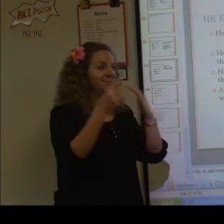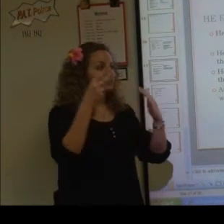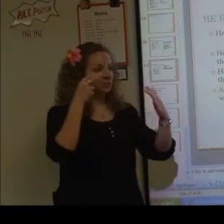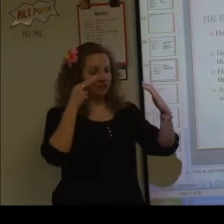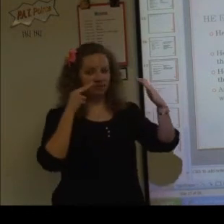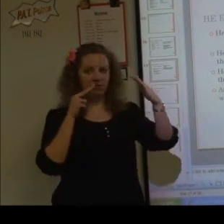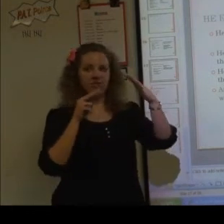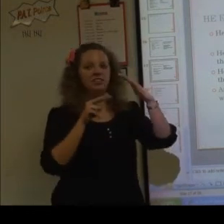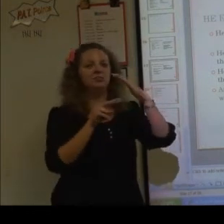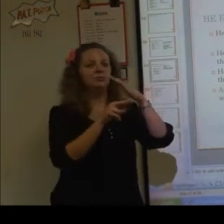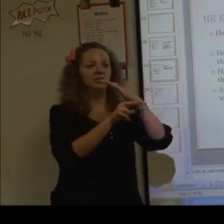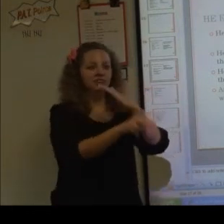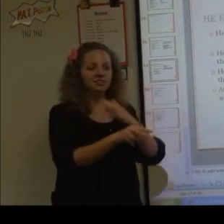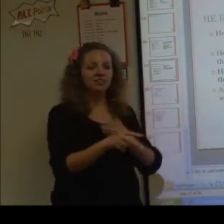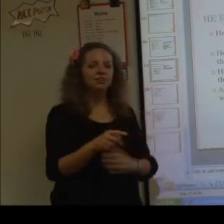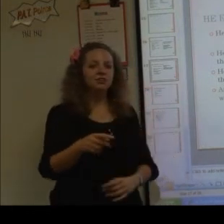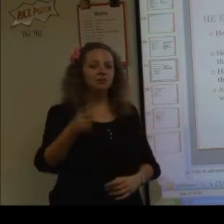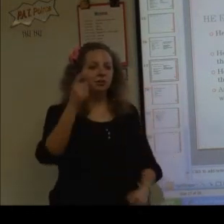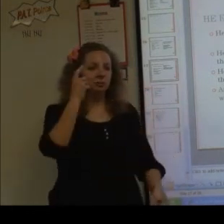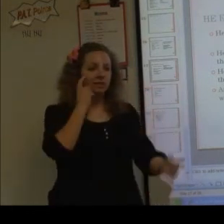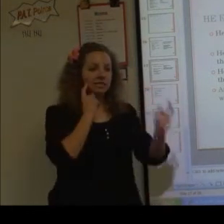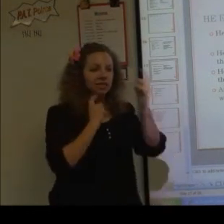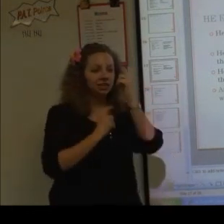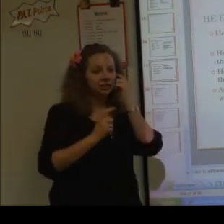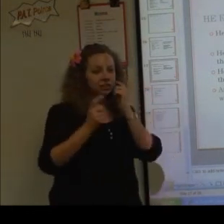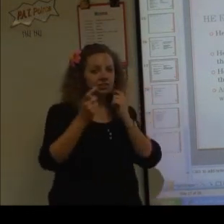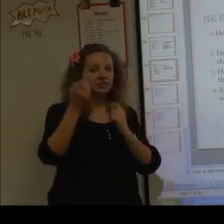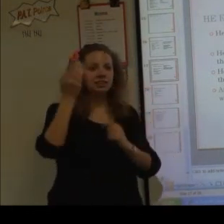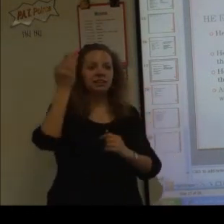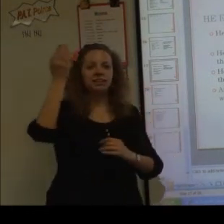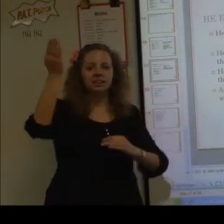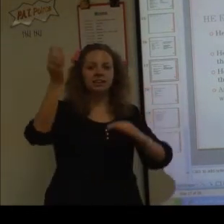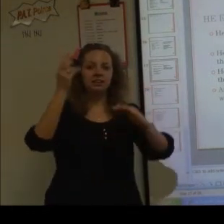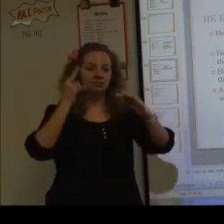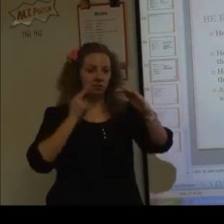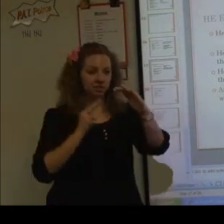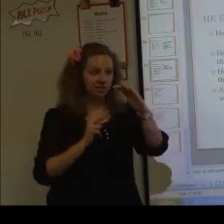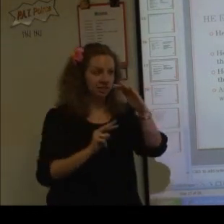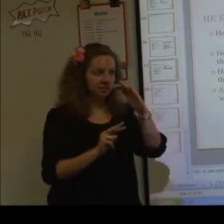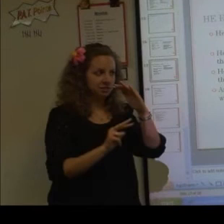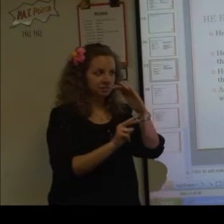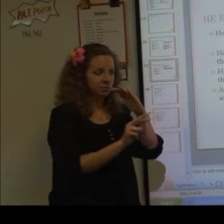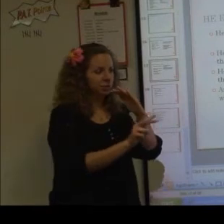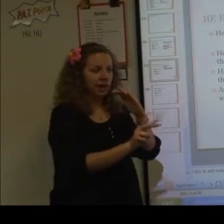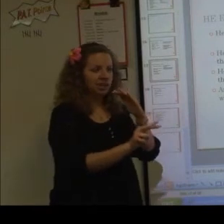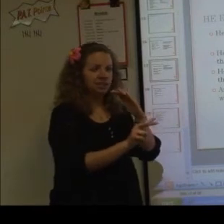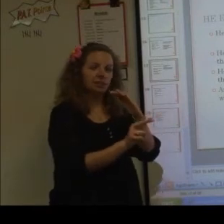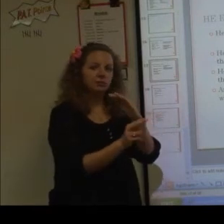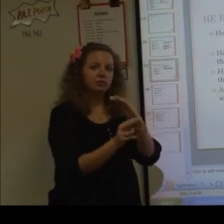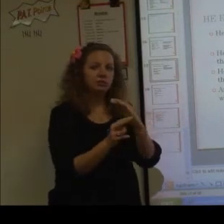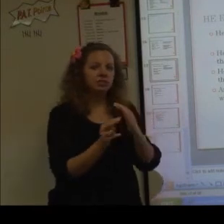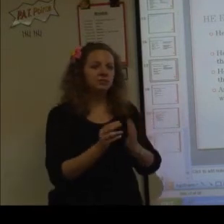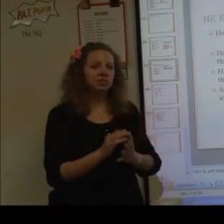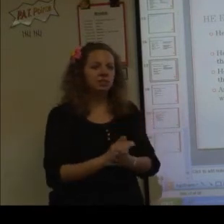that one too. Like foresee or predict. So my tears, he foresees. Would you add anything, or would you just leave it like